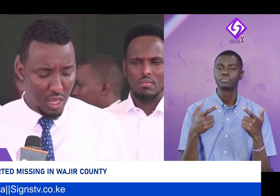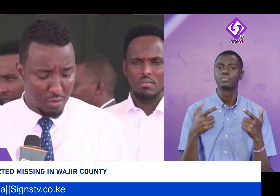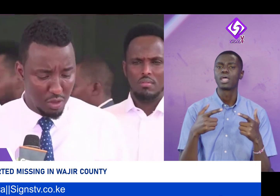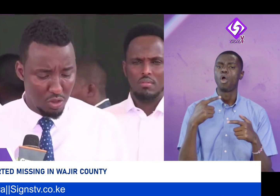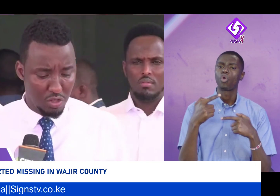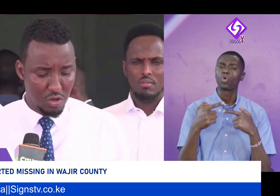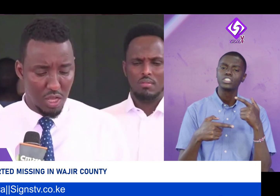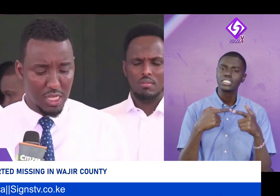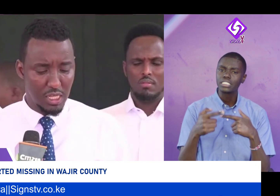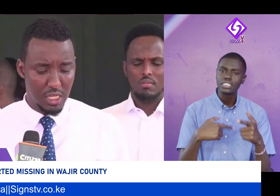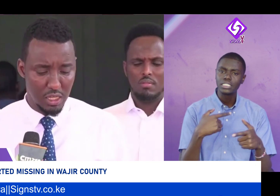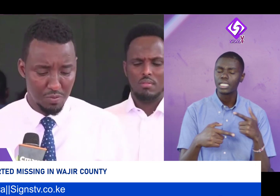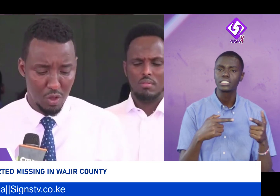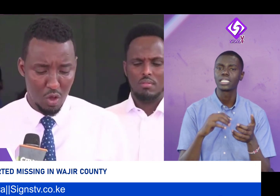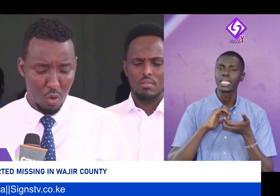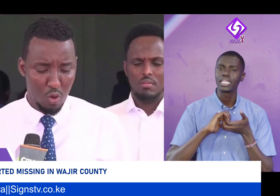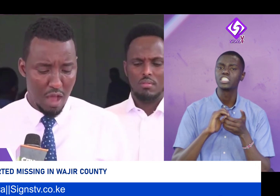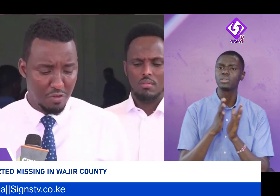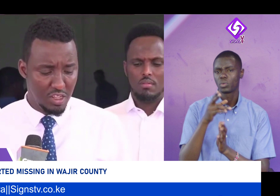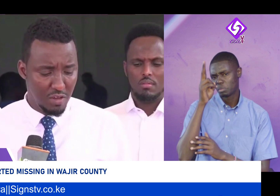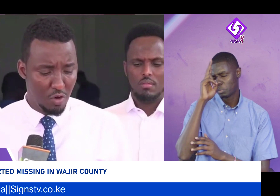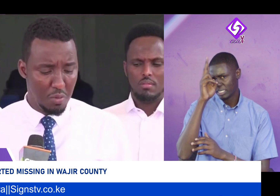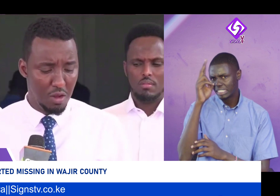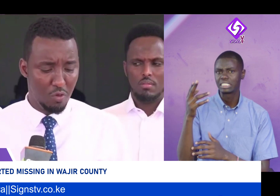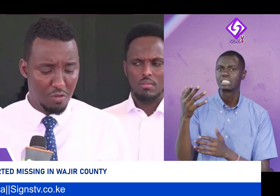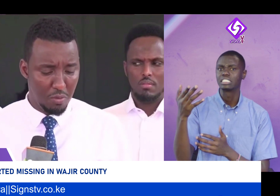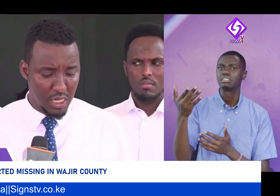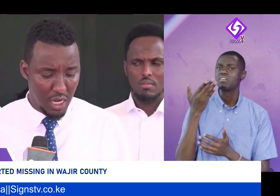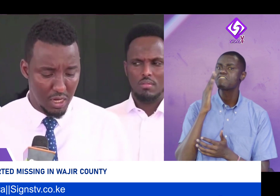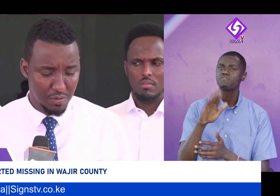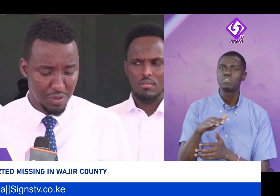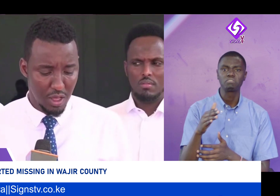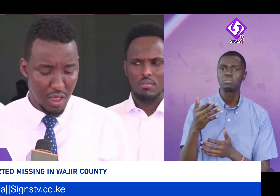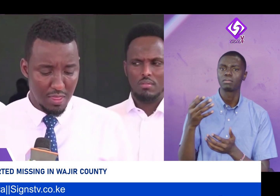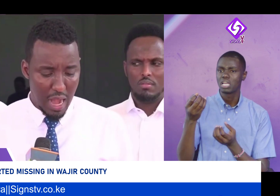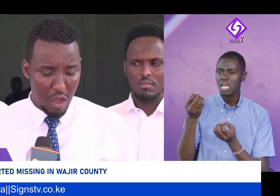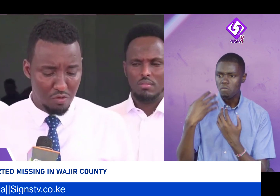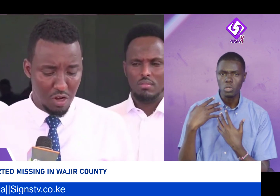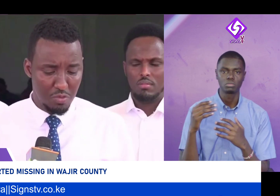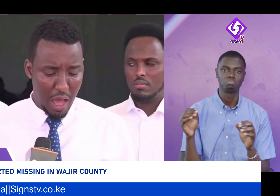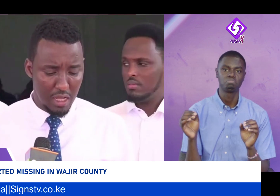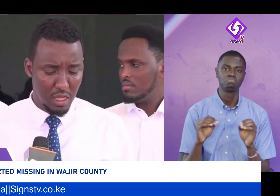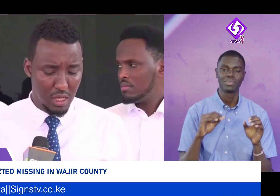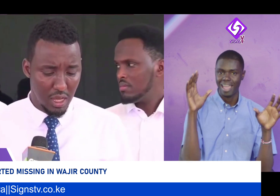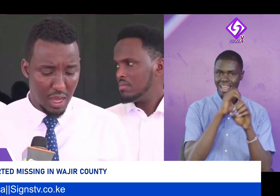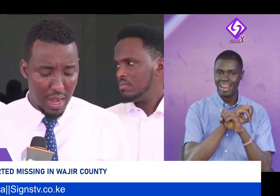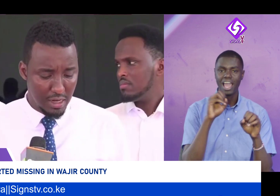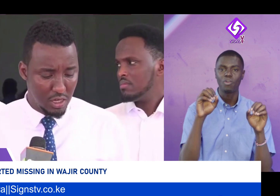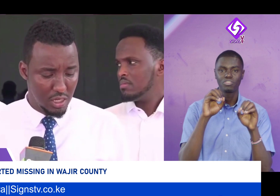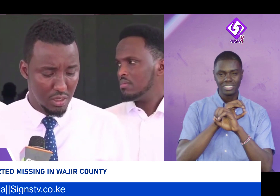engagement with the security agencies, we have received no meaningful information. The lack of transparency, clarity,